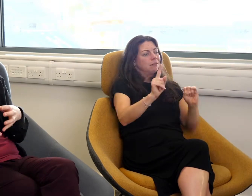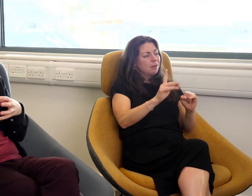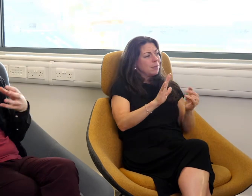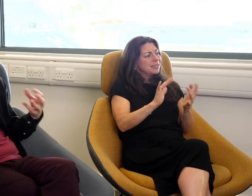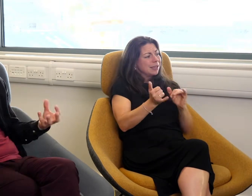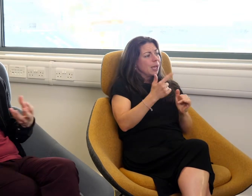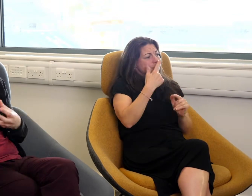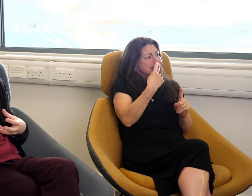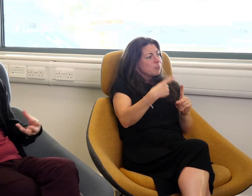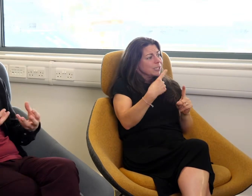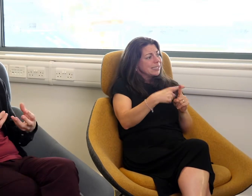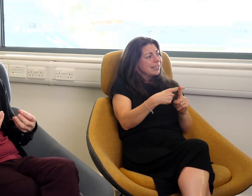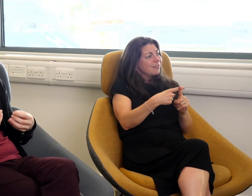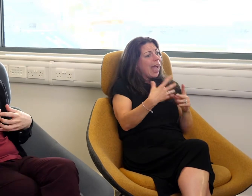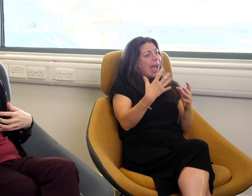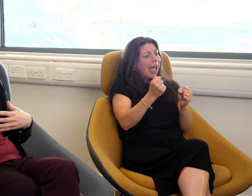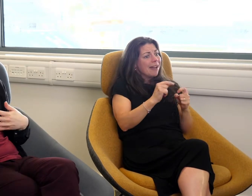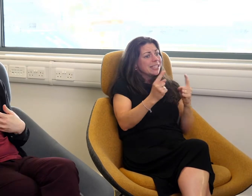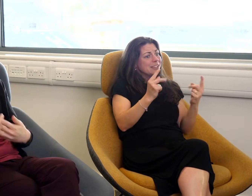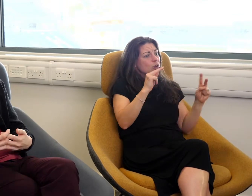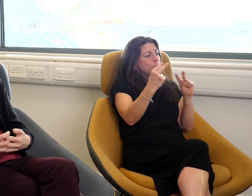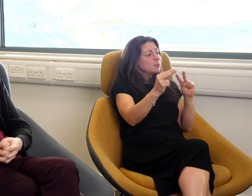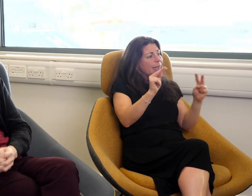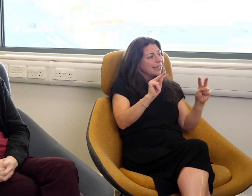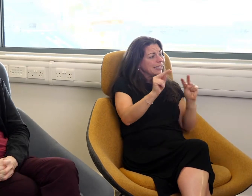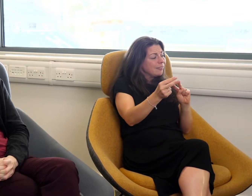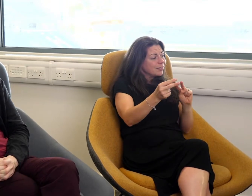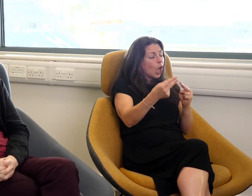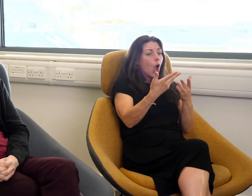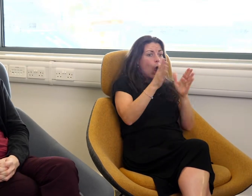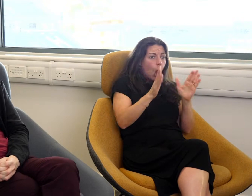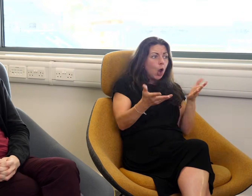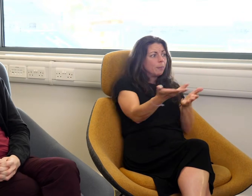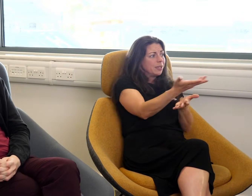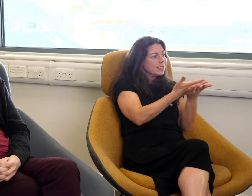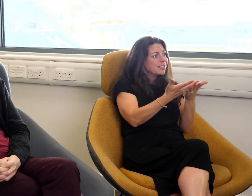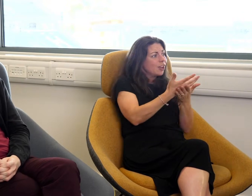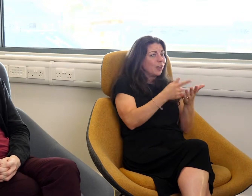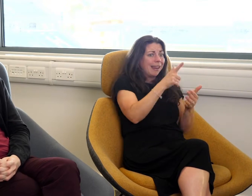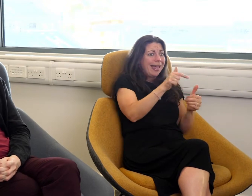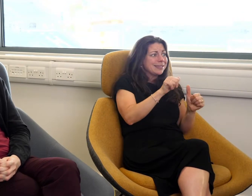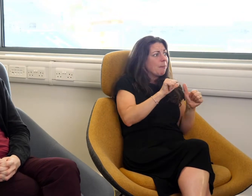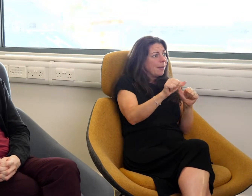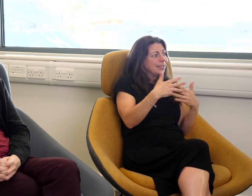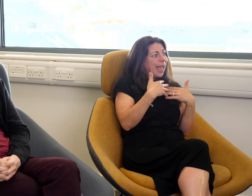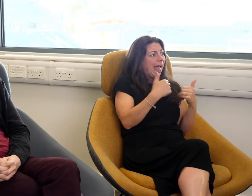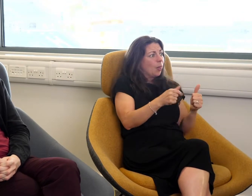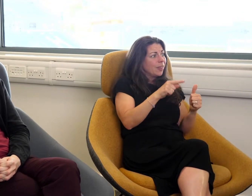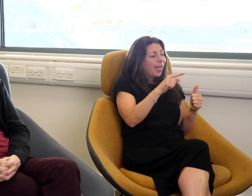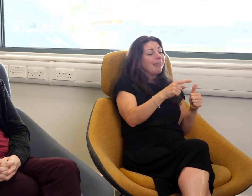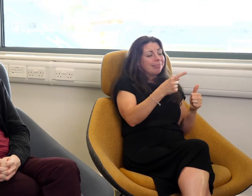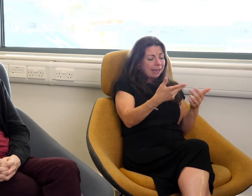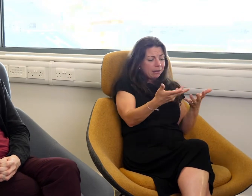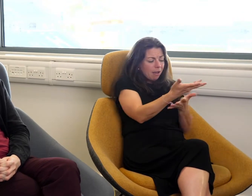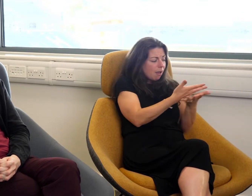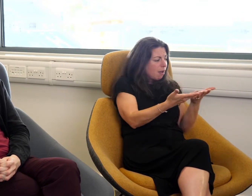have different perspectives on an issue and be able to discuss them openly and, come to a conclusion about what the best direction forward